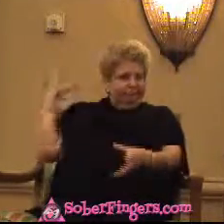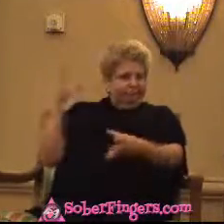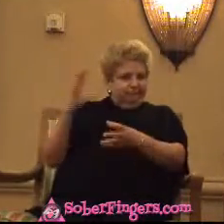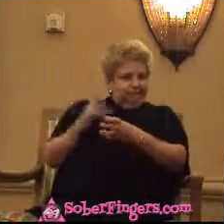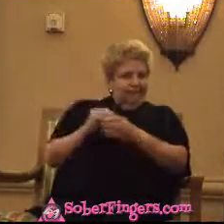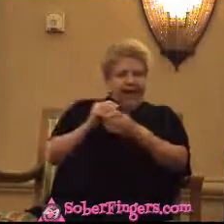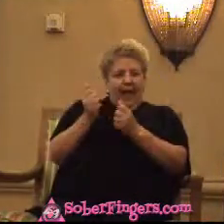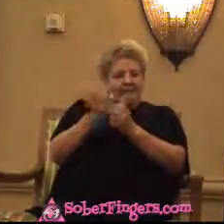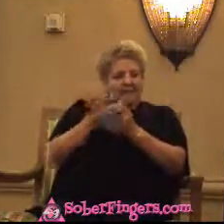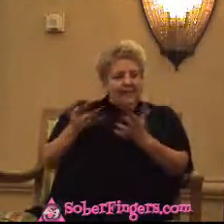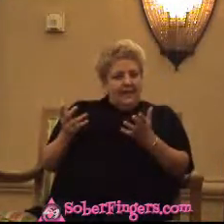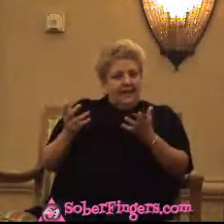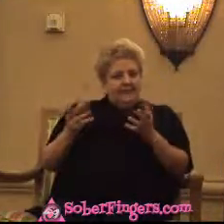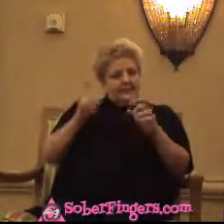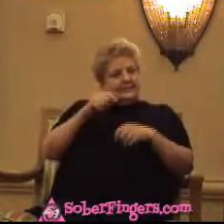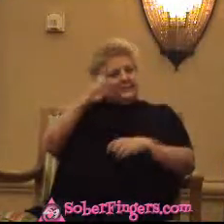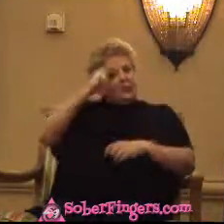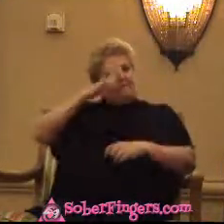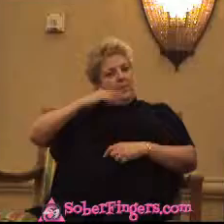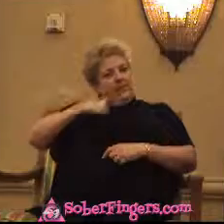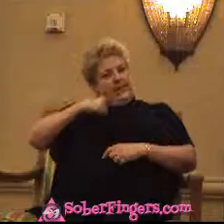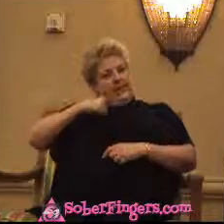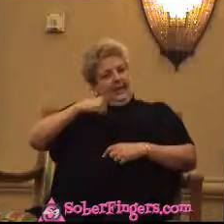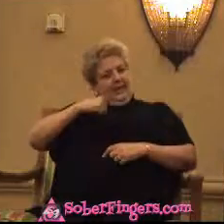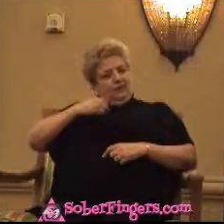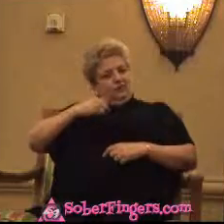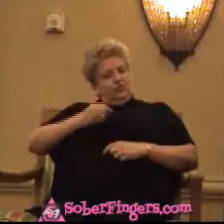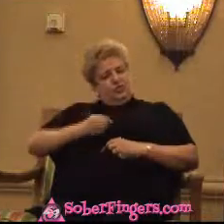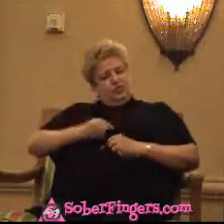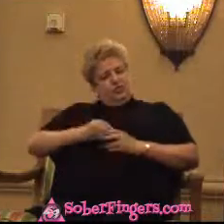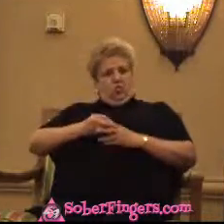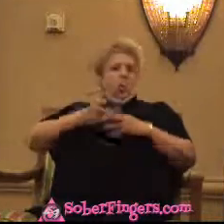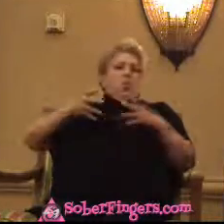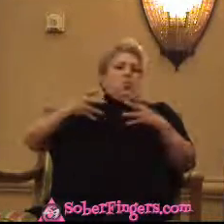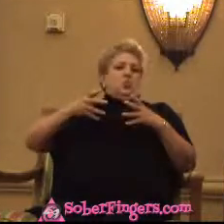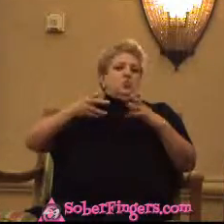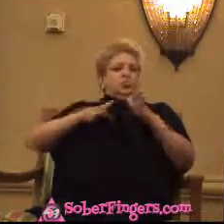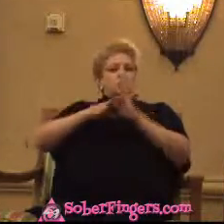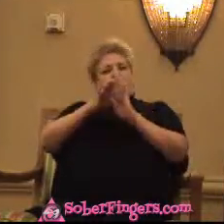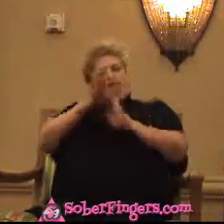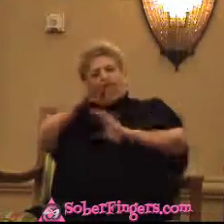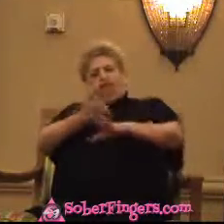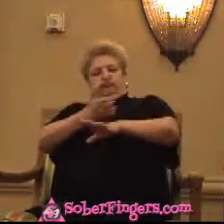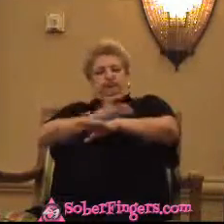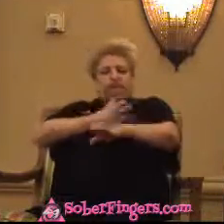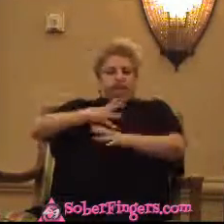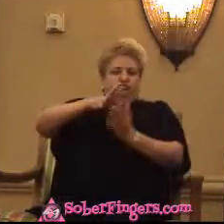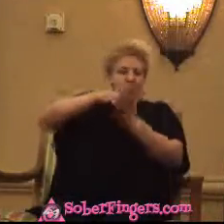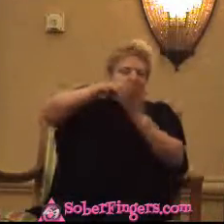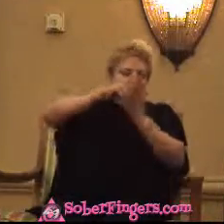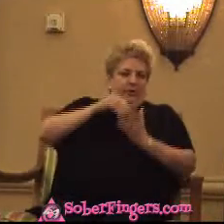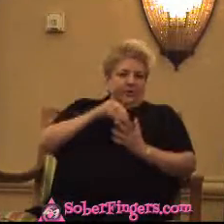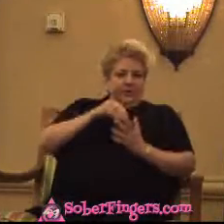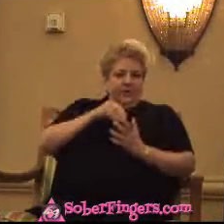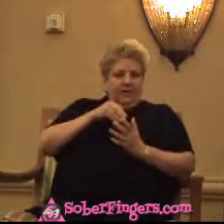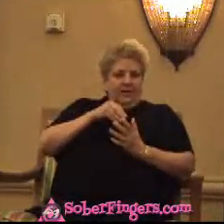growth. I know that now. I look back over all the things that I thought that, you want me to do that?